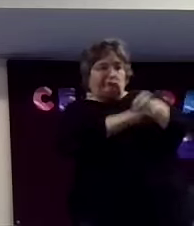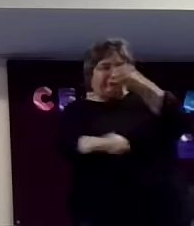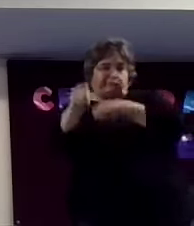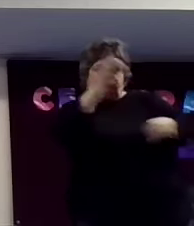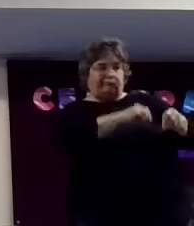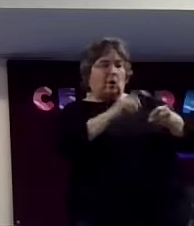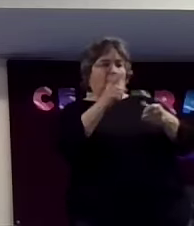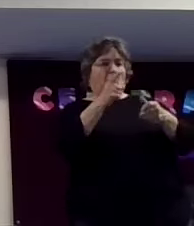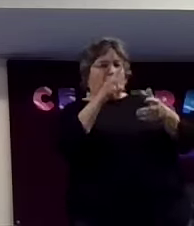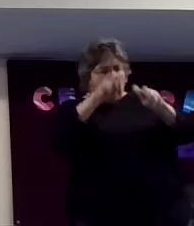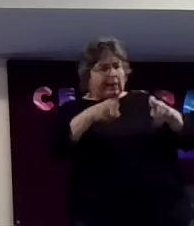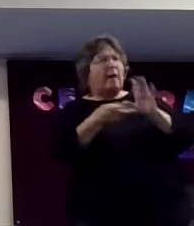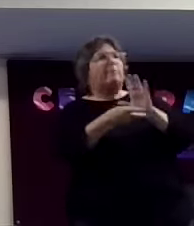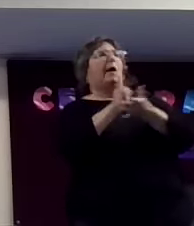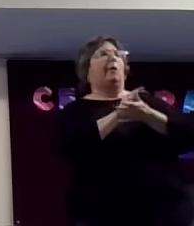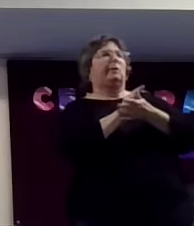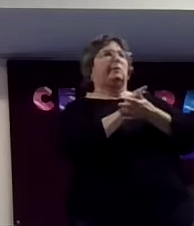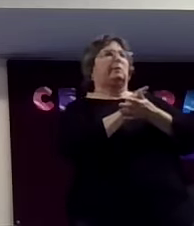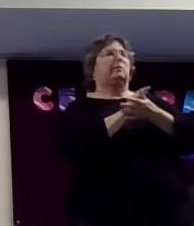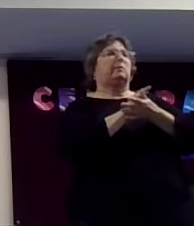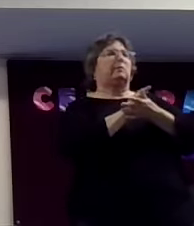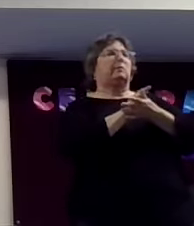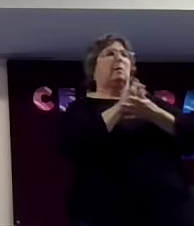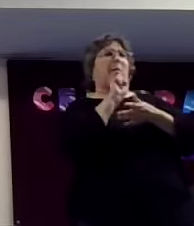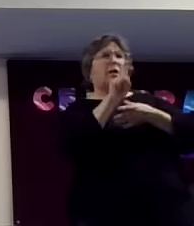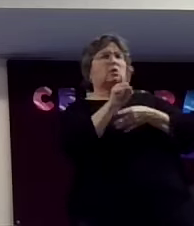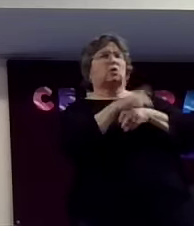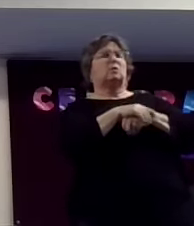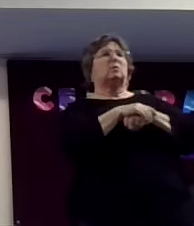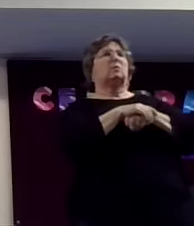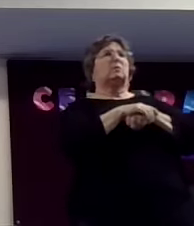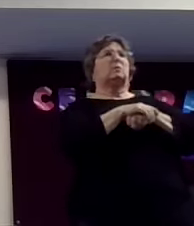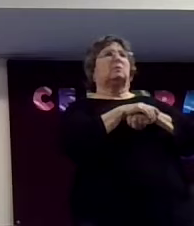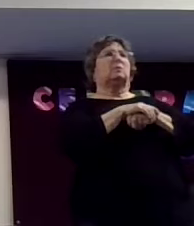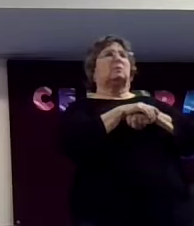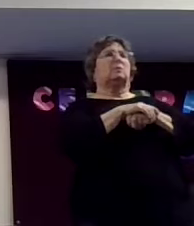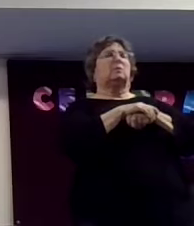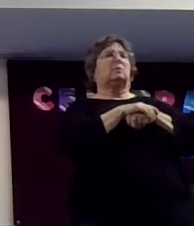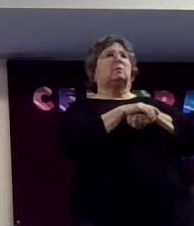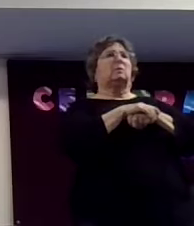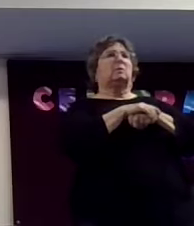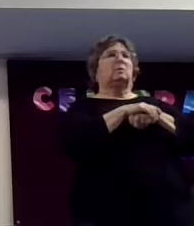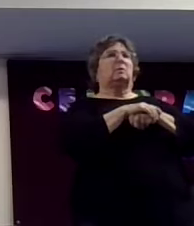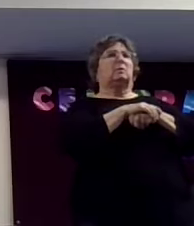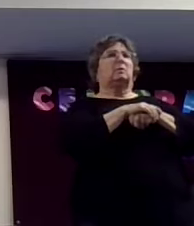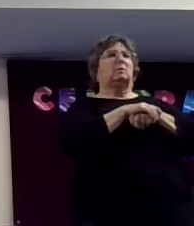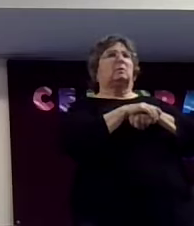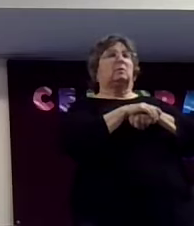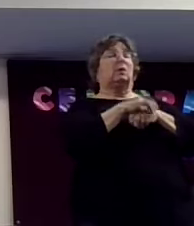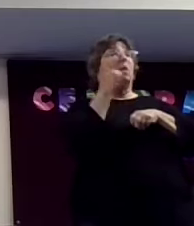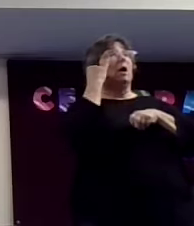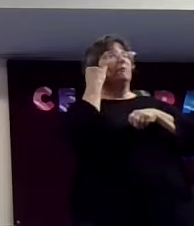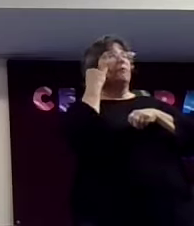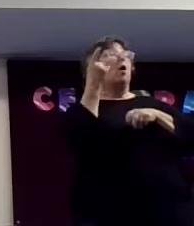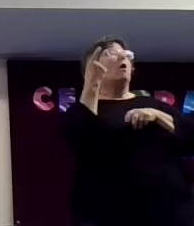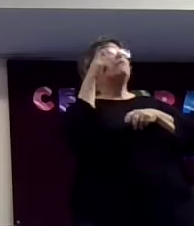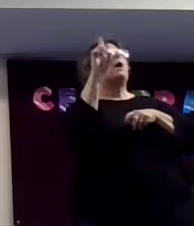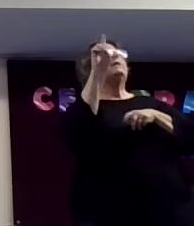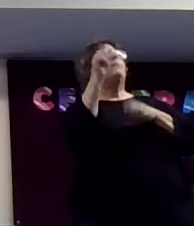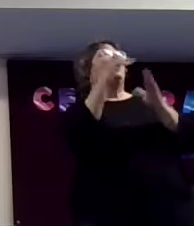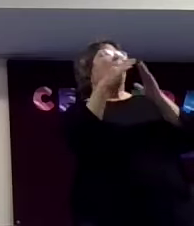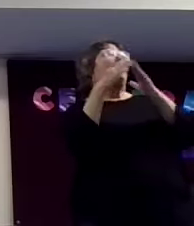our priorities, and make sure that in the case of the